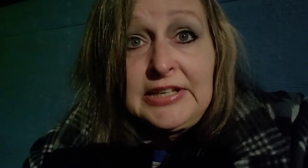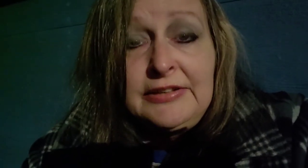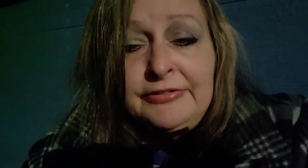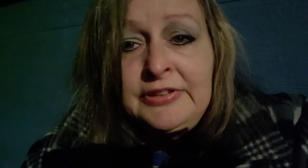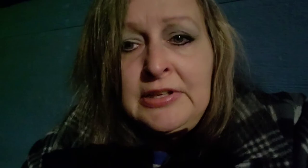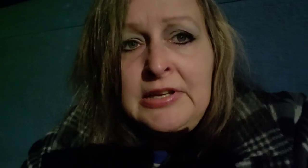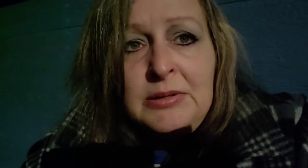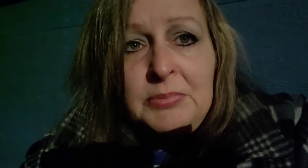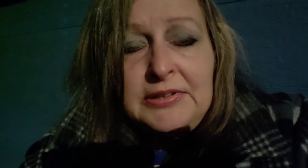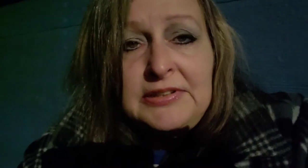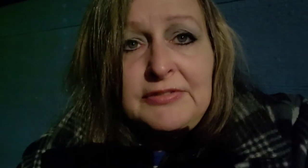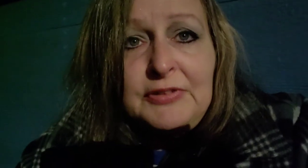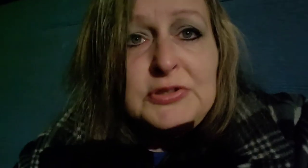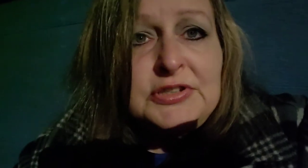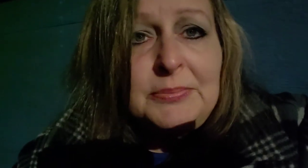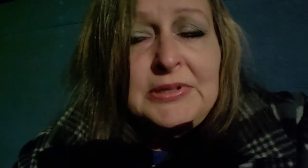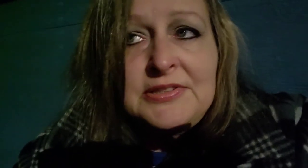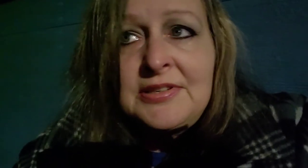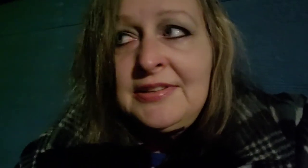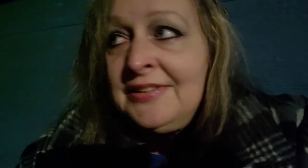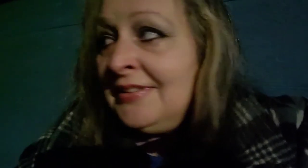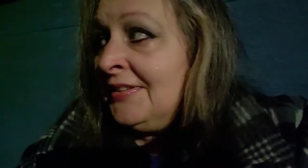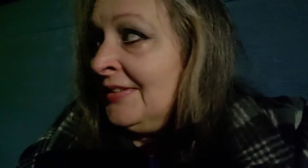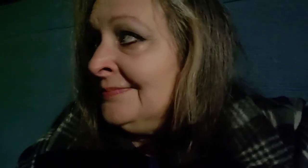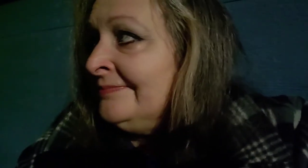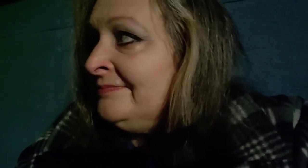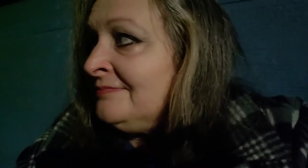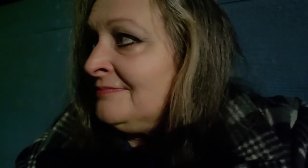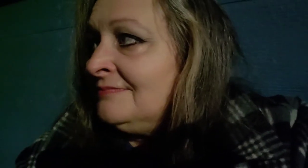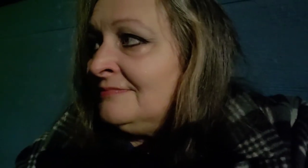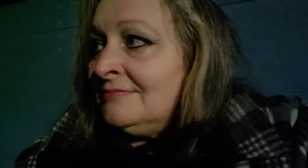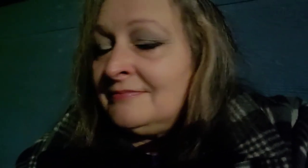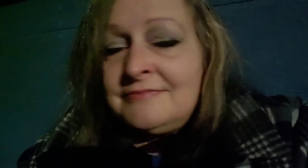nearly enough, but the first shipments...